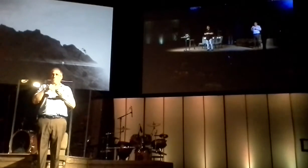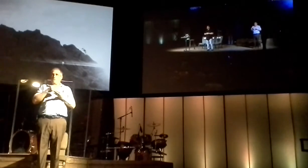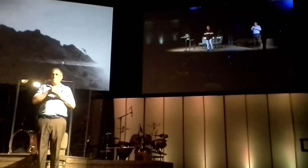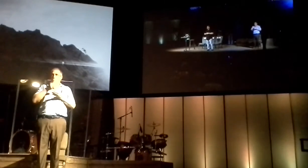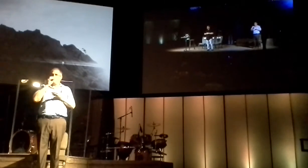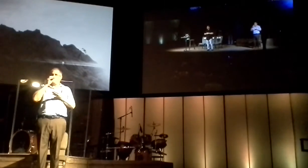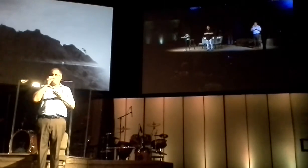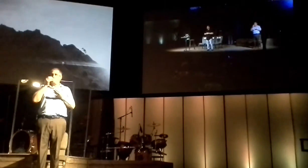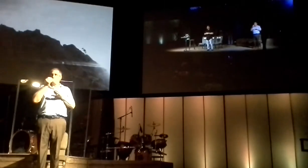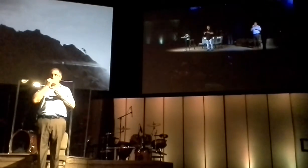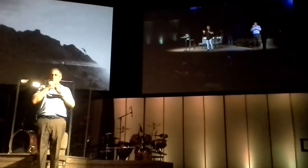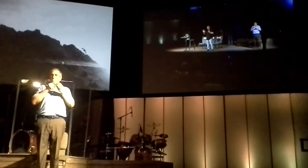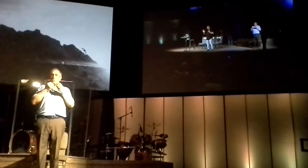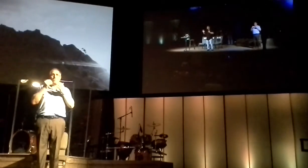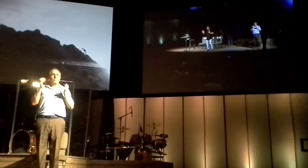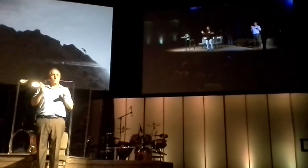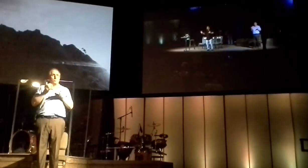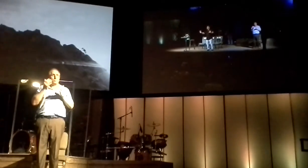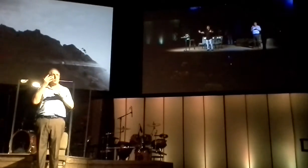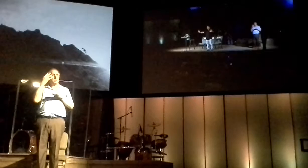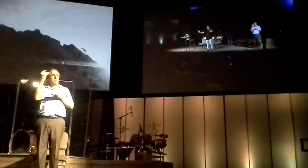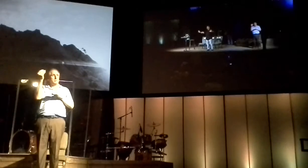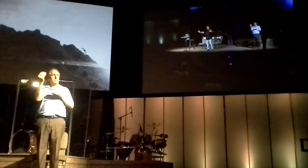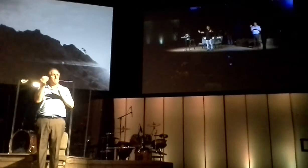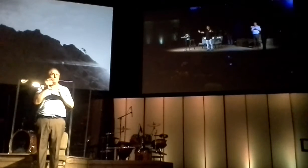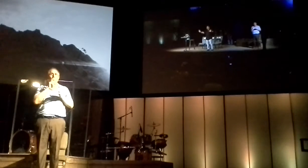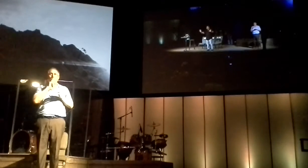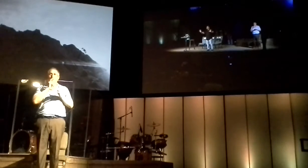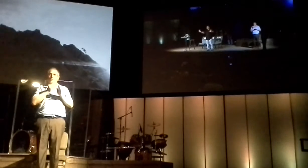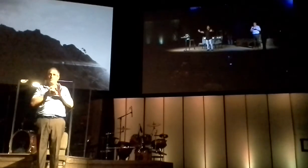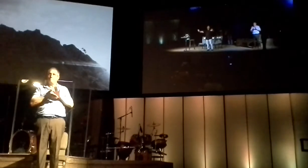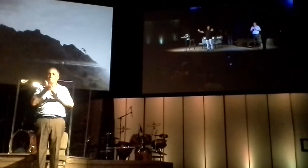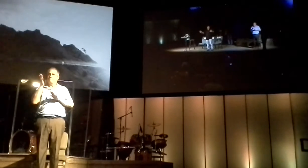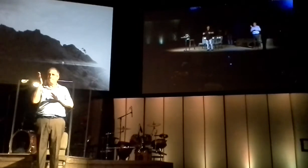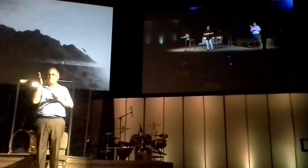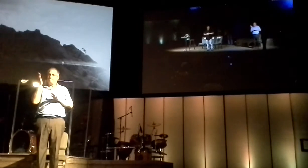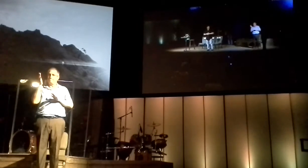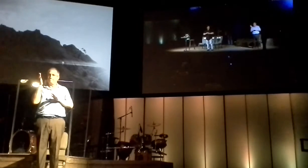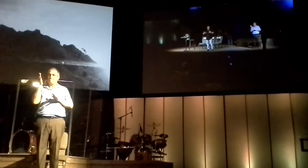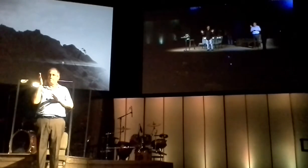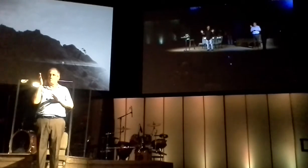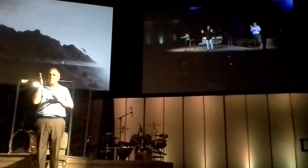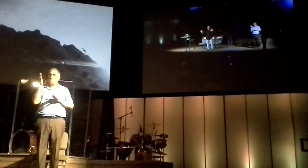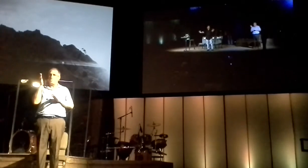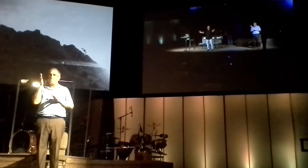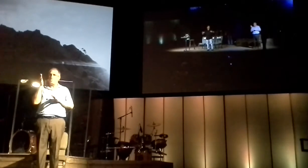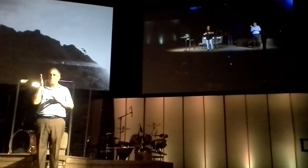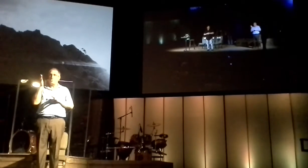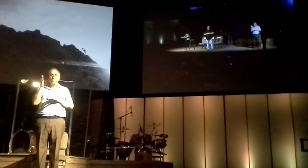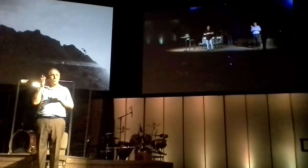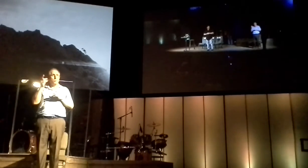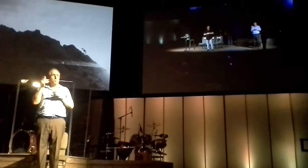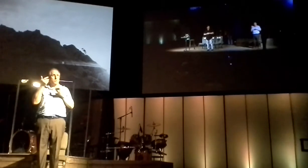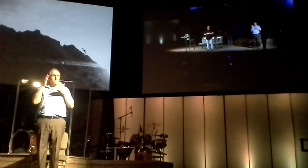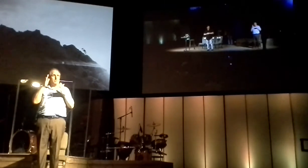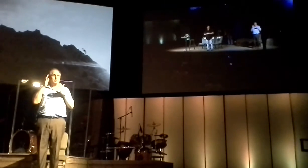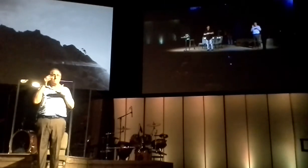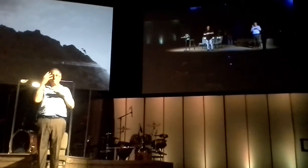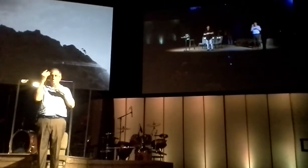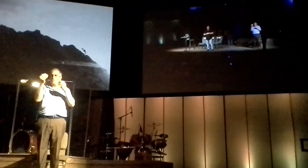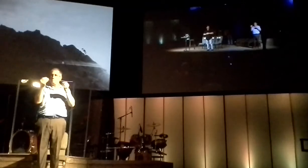juice, I want to encourage you, leave quietly. Leave quietly today. So we're just going to end when you're done.